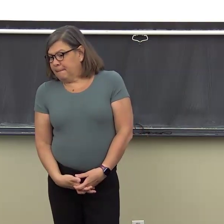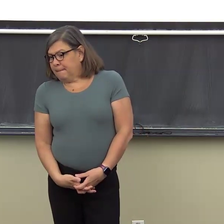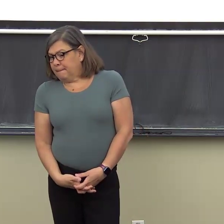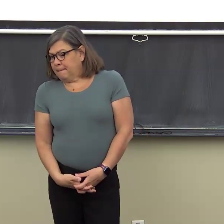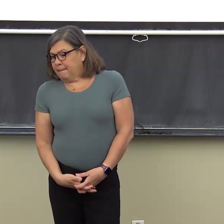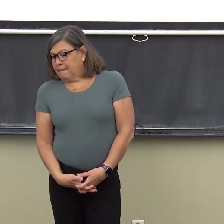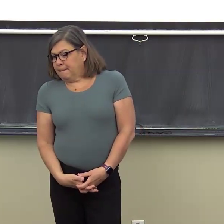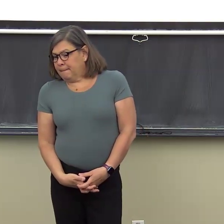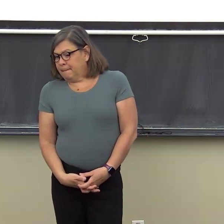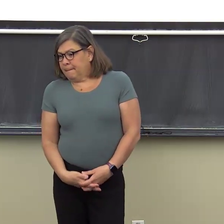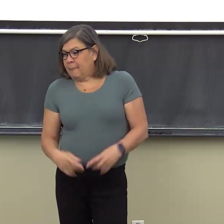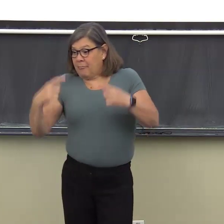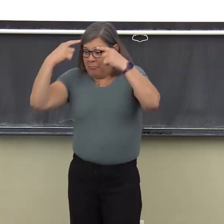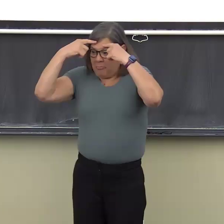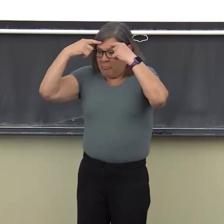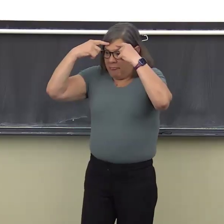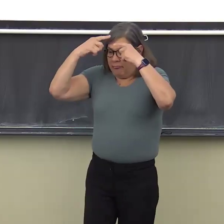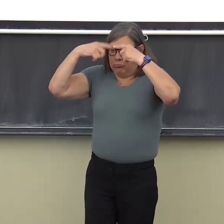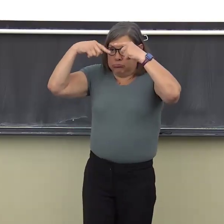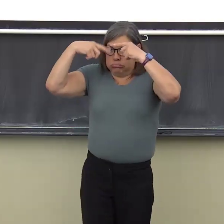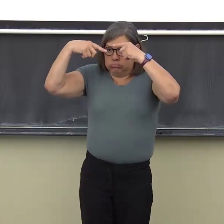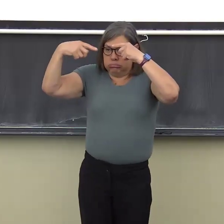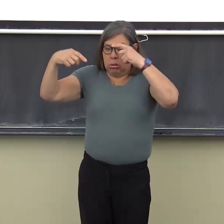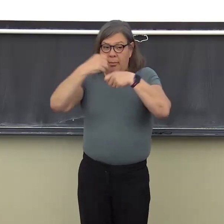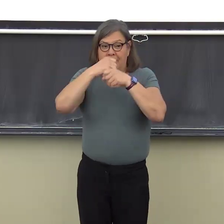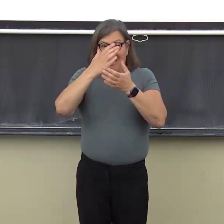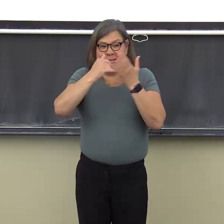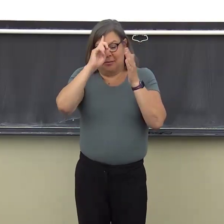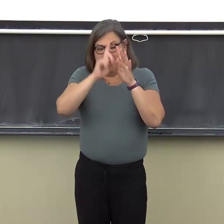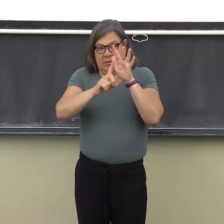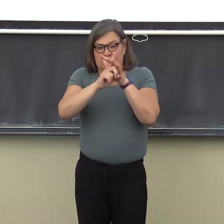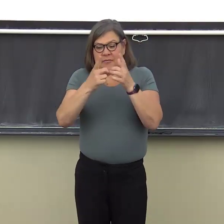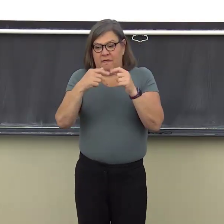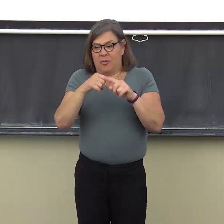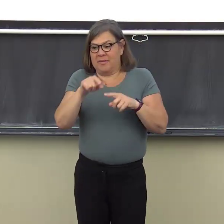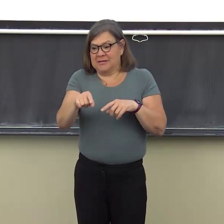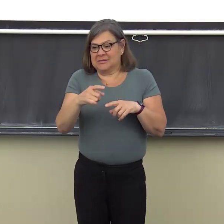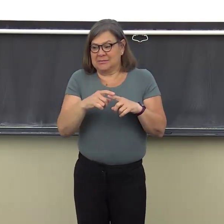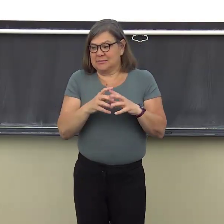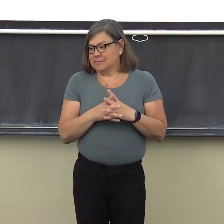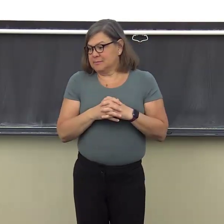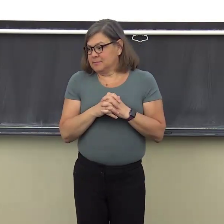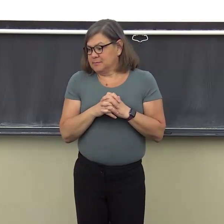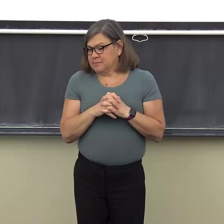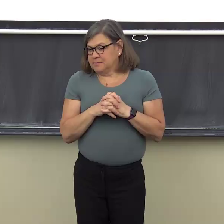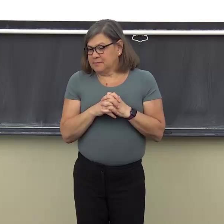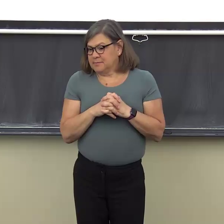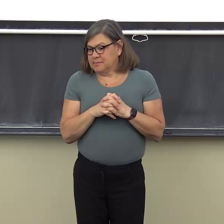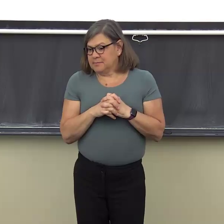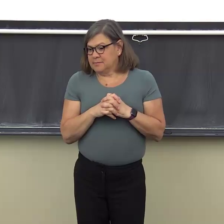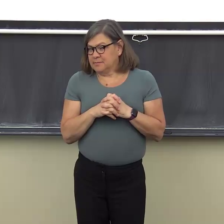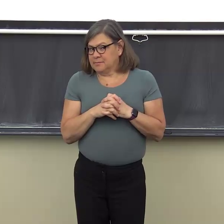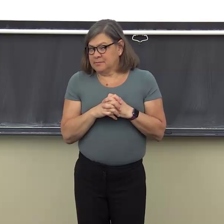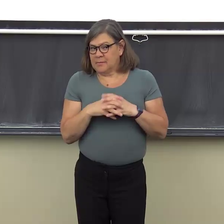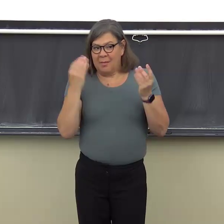My brain is trying to process everything and make something make sense come out of this, out of my mouth. But I'm thinking